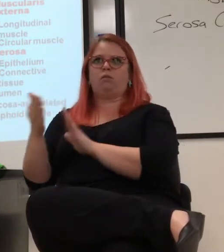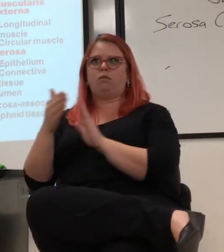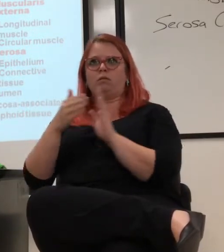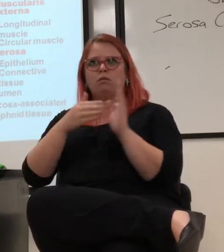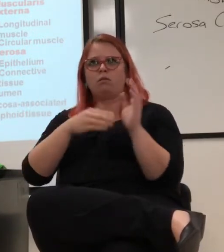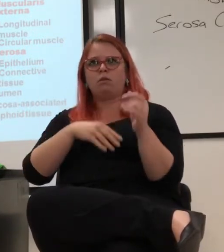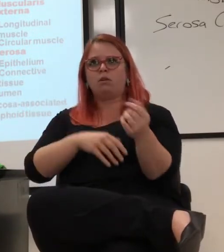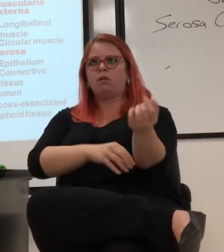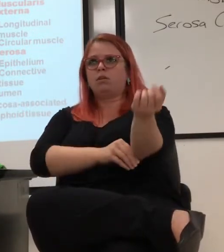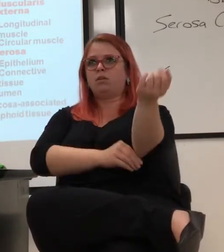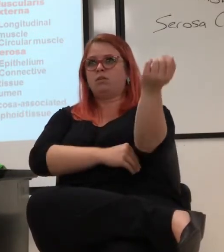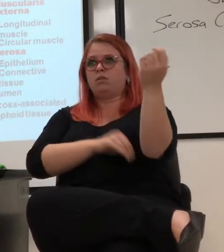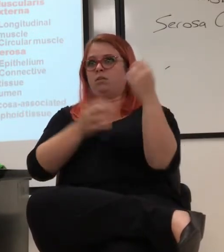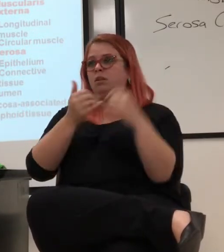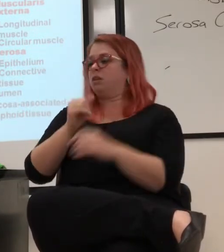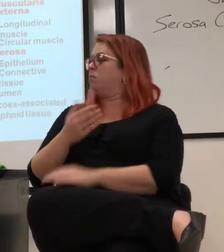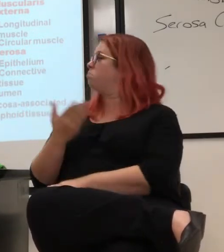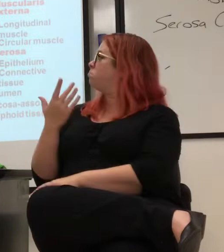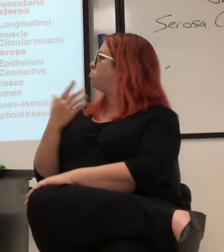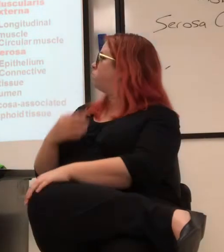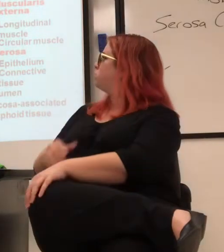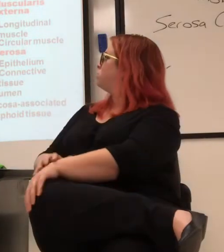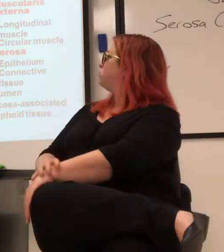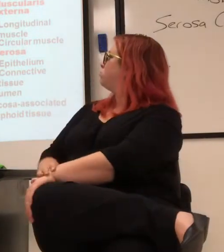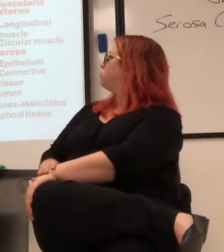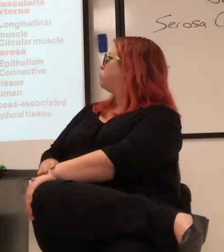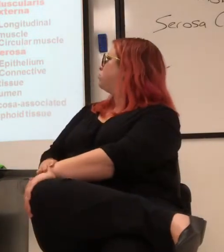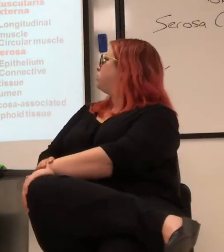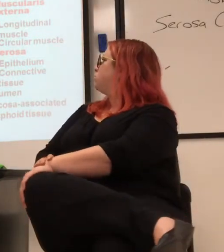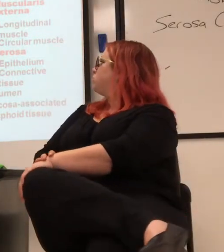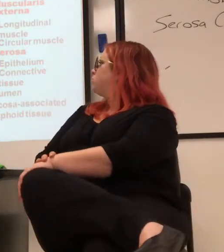muscularis externa, adventitia.